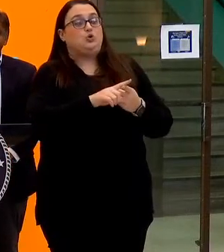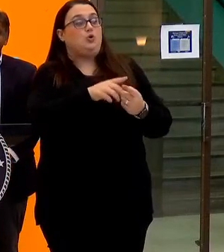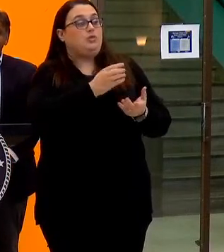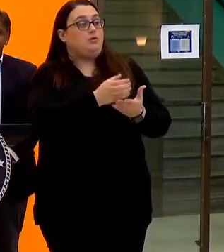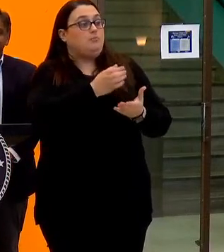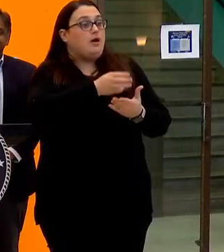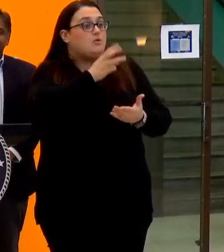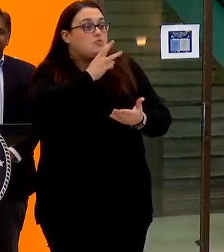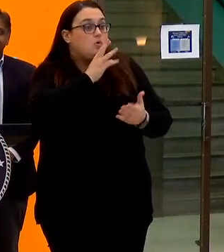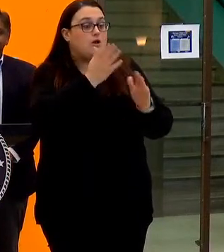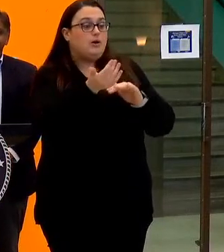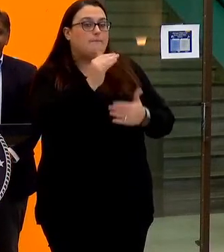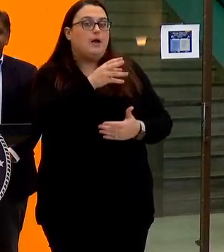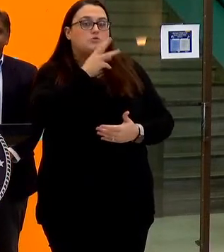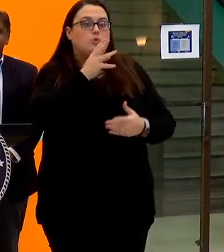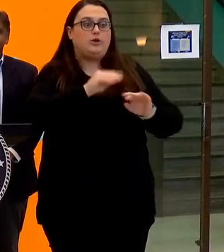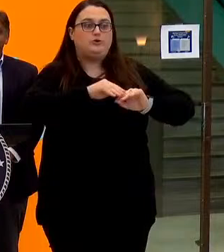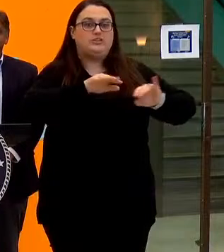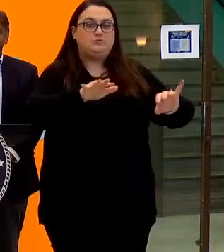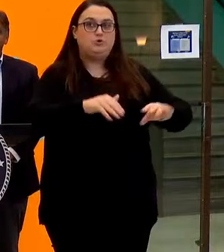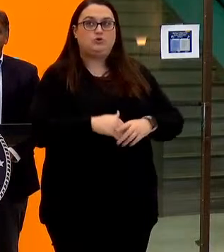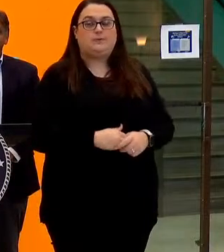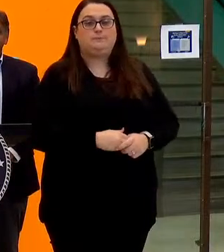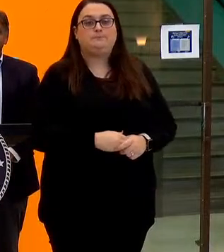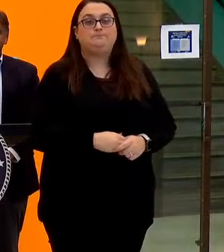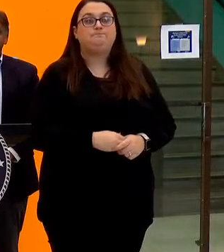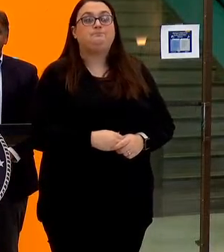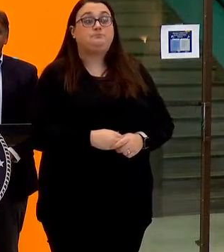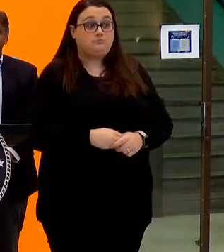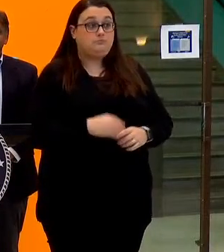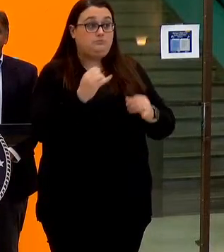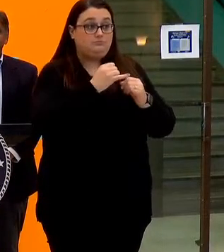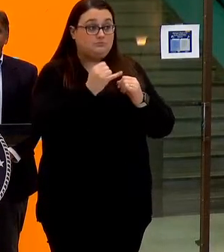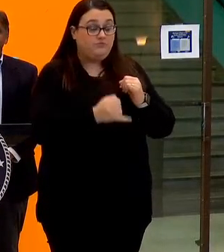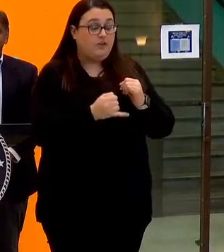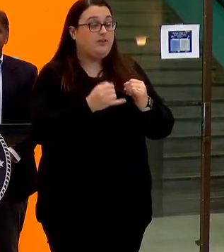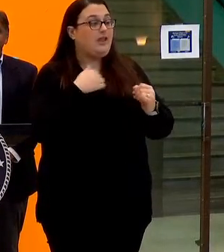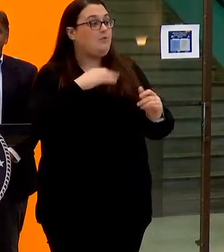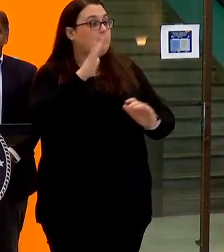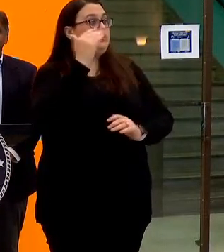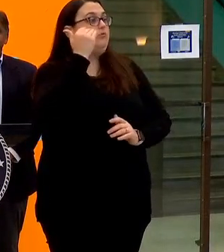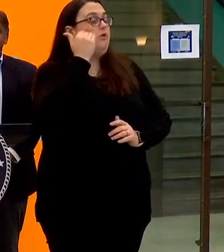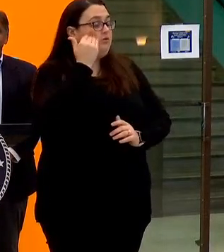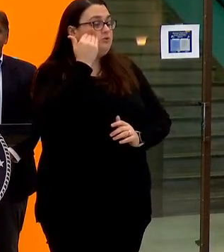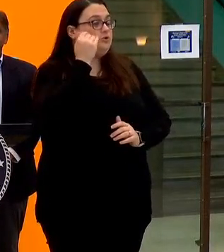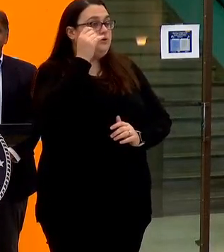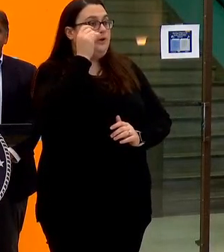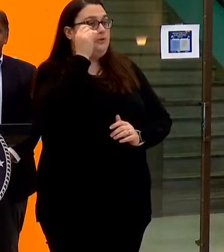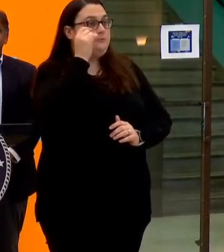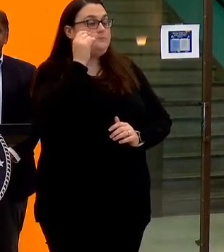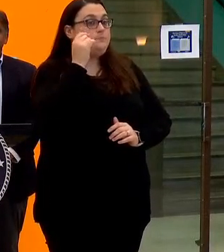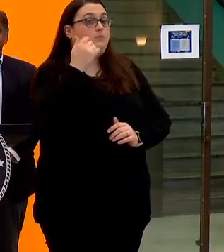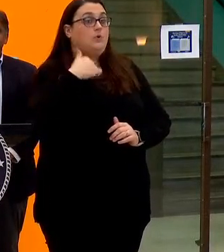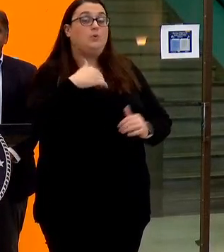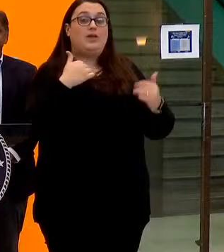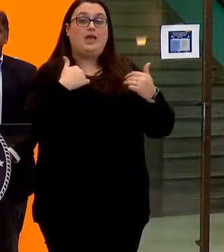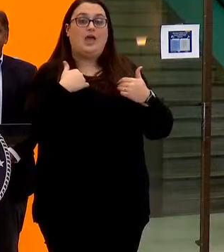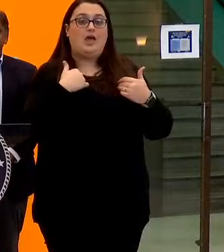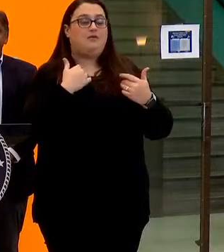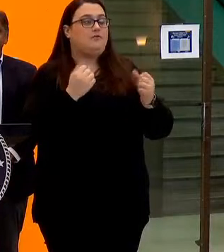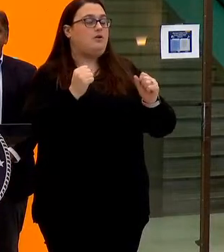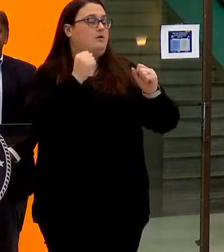and carton water distributions. Finally, I want to acknowledge that we have had